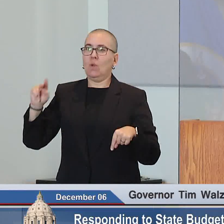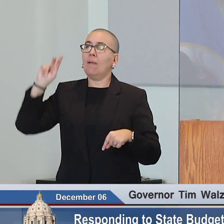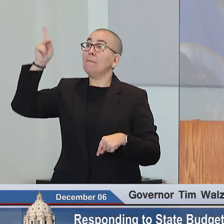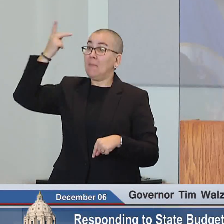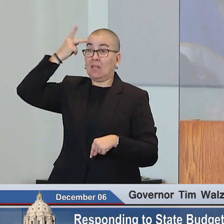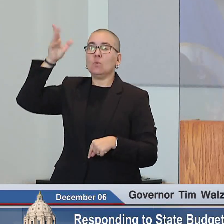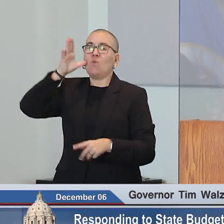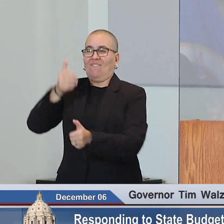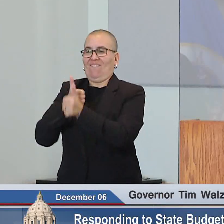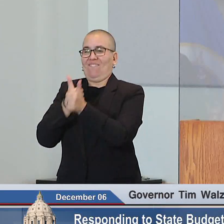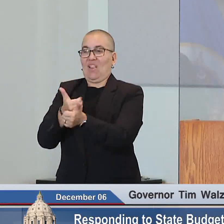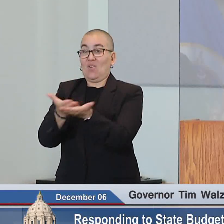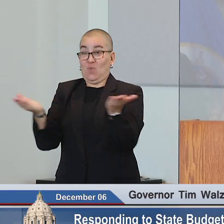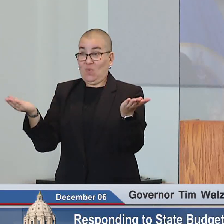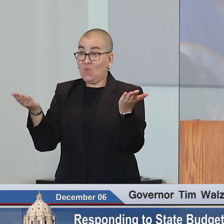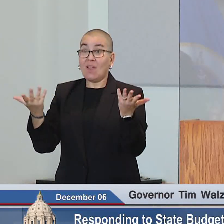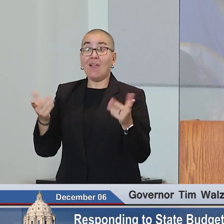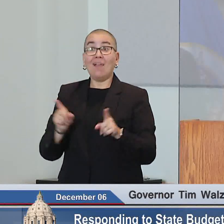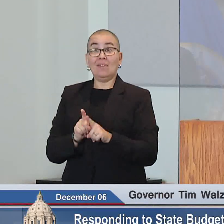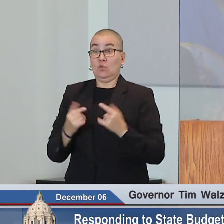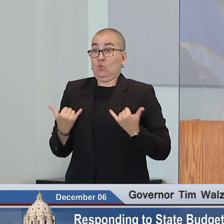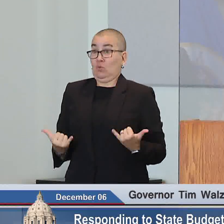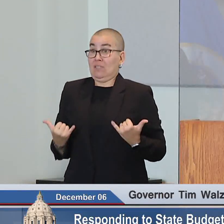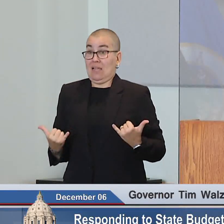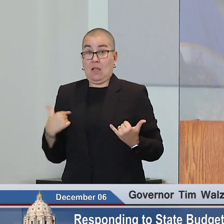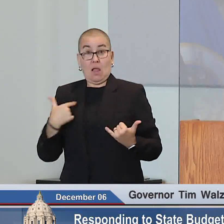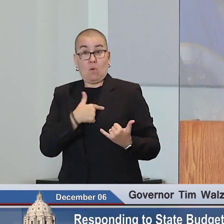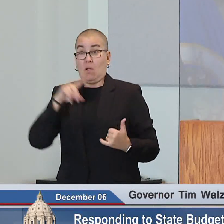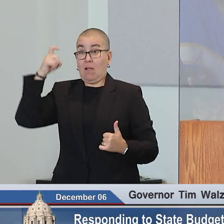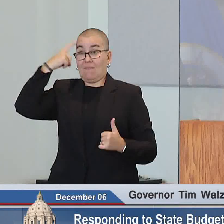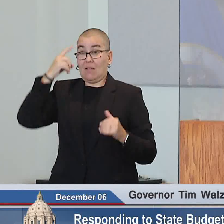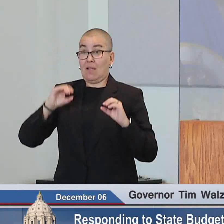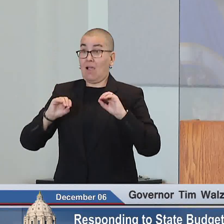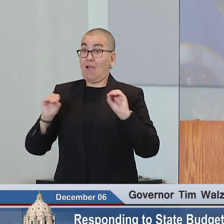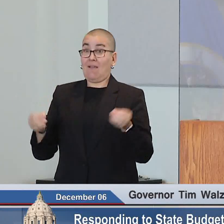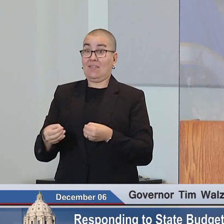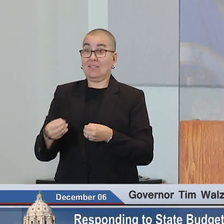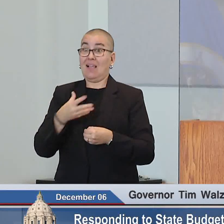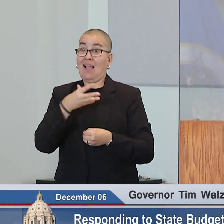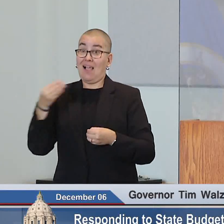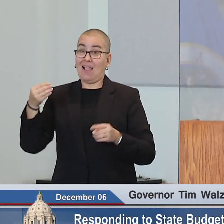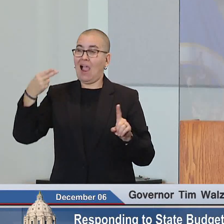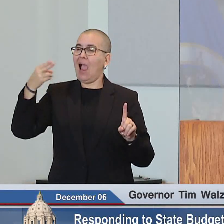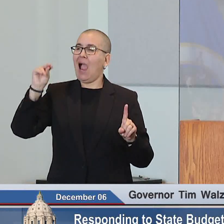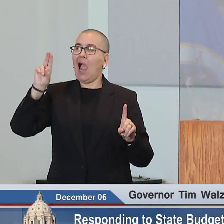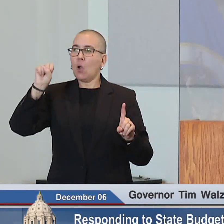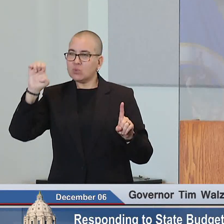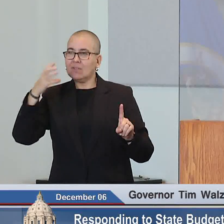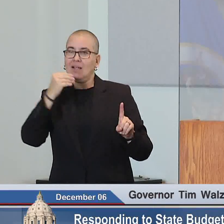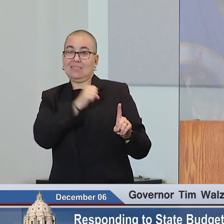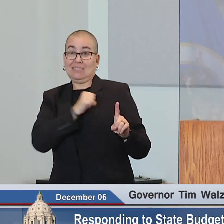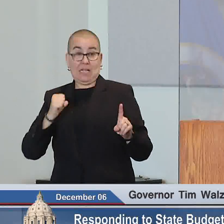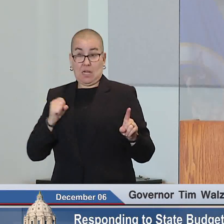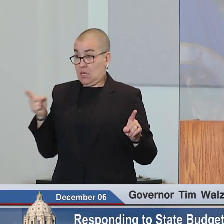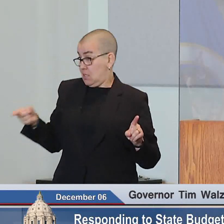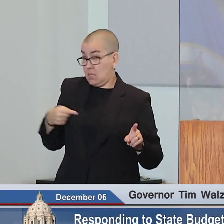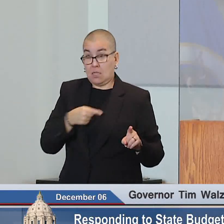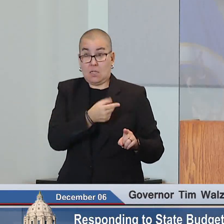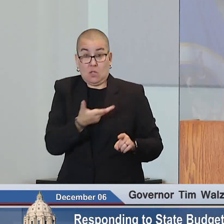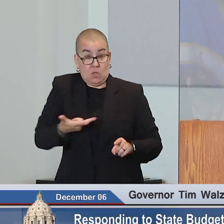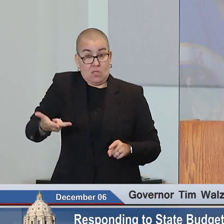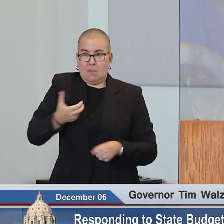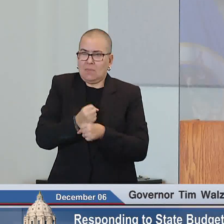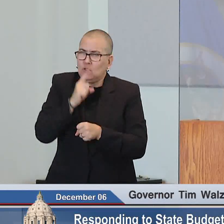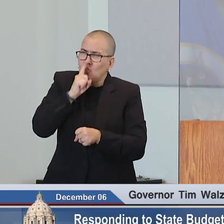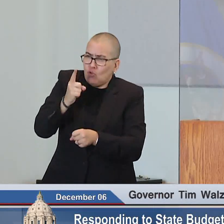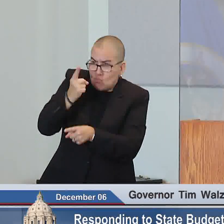our partners in the House and Senate, make that commitment that we need to make sure government works for people. Make sure it makes their life easier. Make sure it